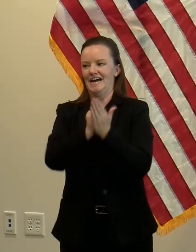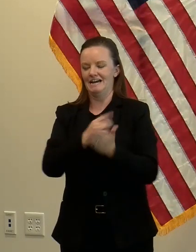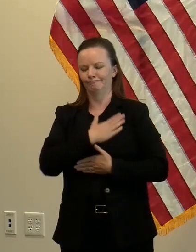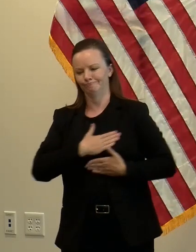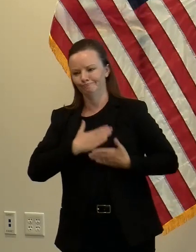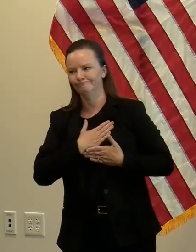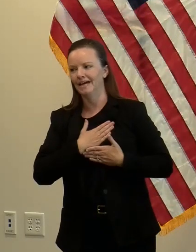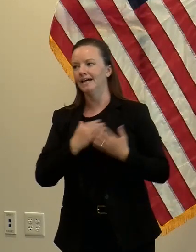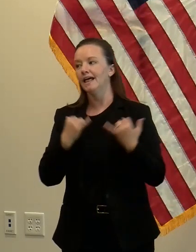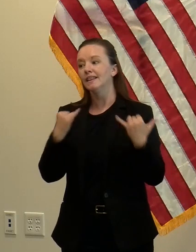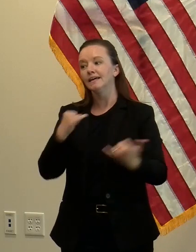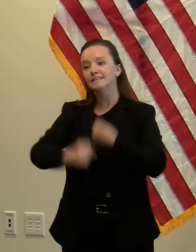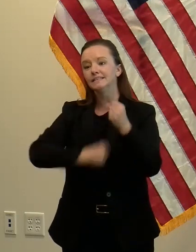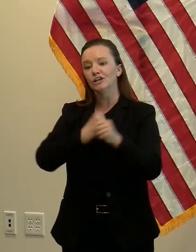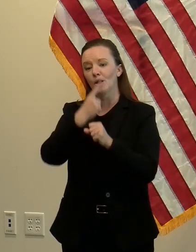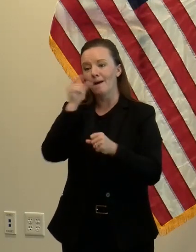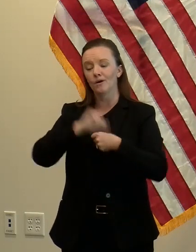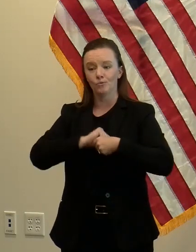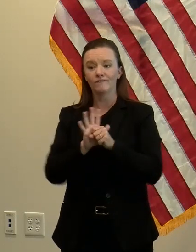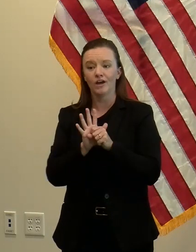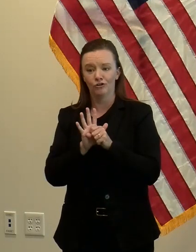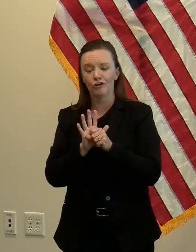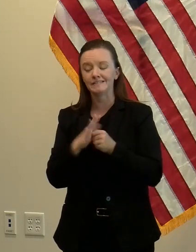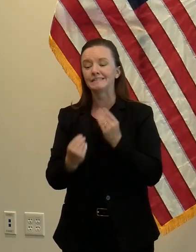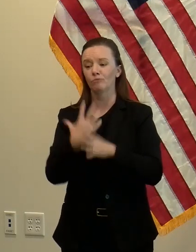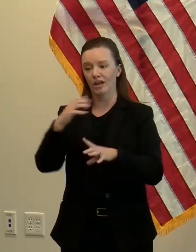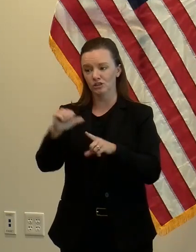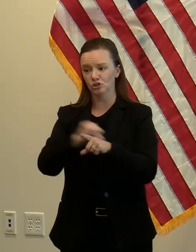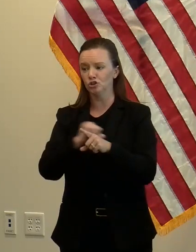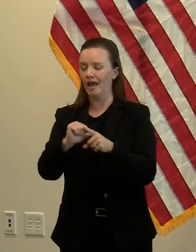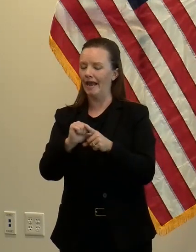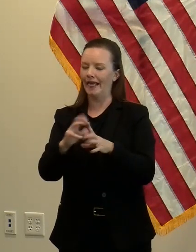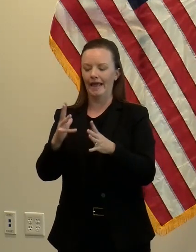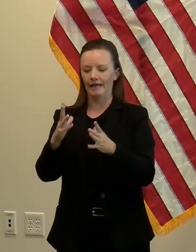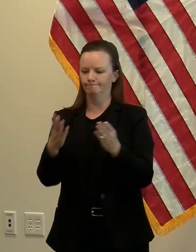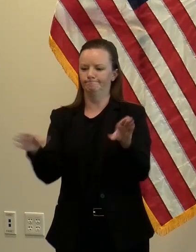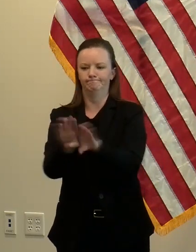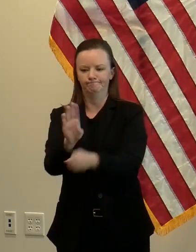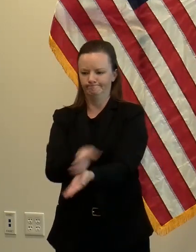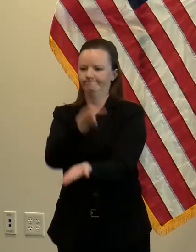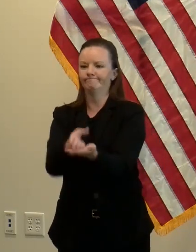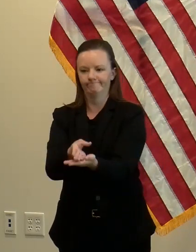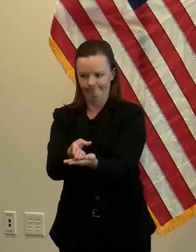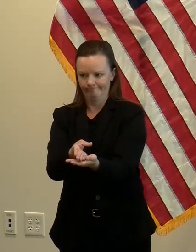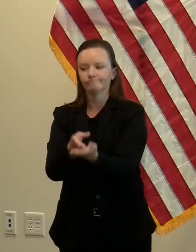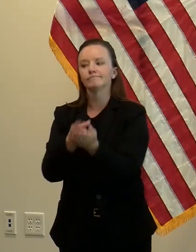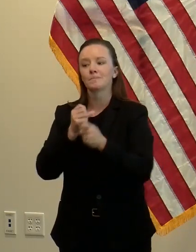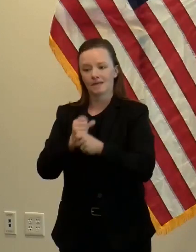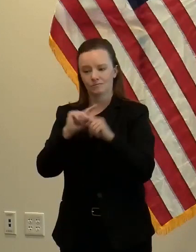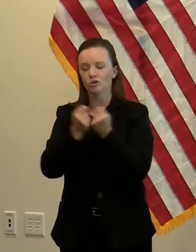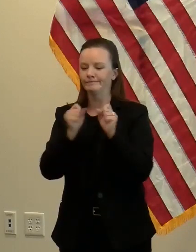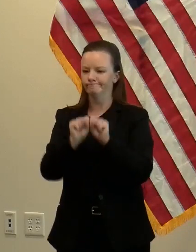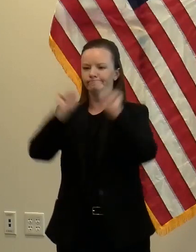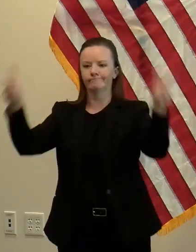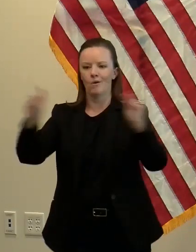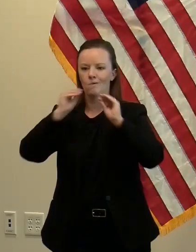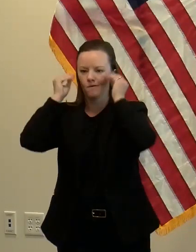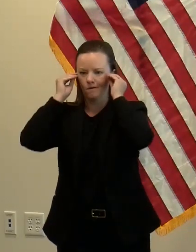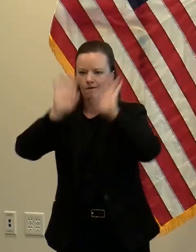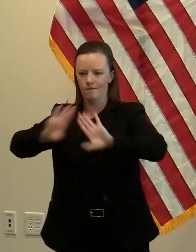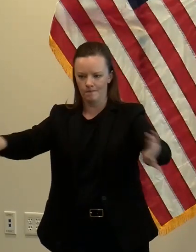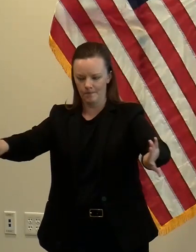in the response to COVID-19, spring training shut down, and all those clubs went home, and opening